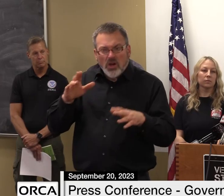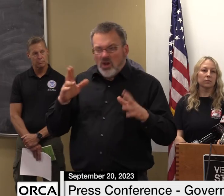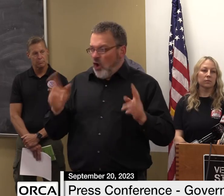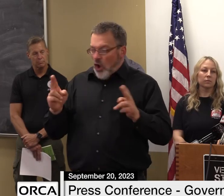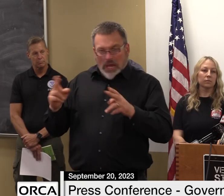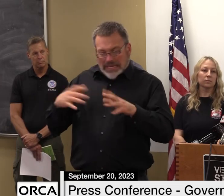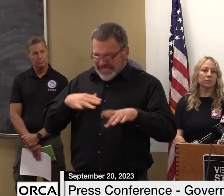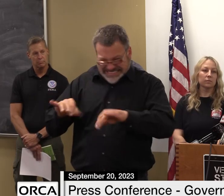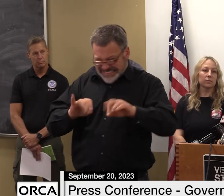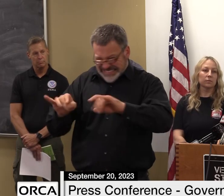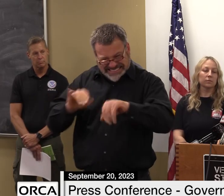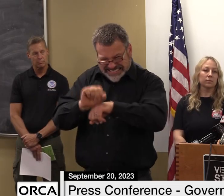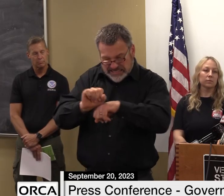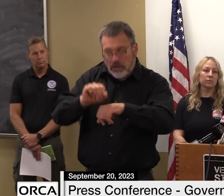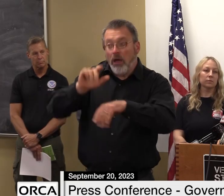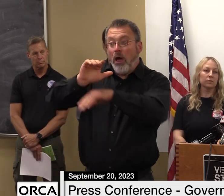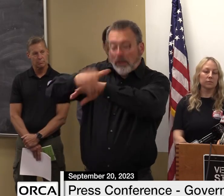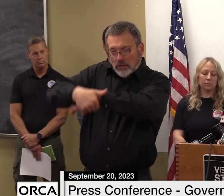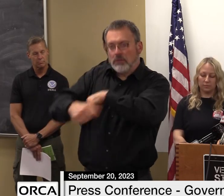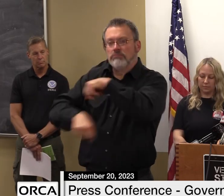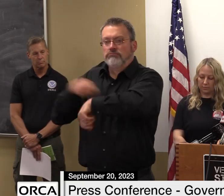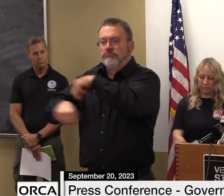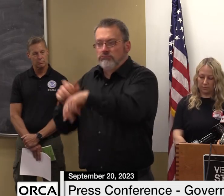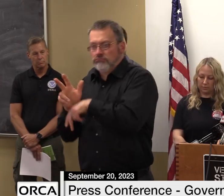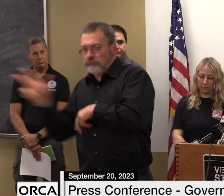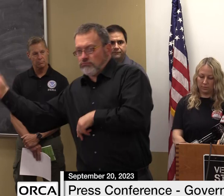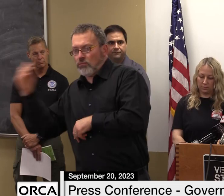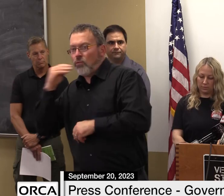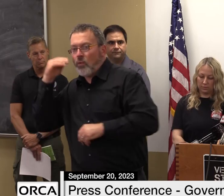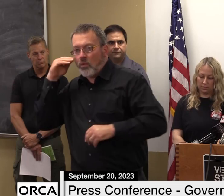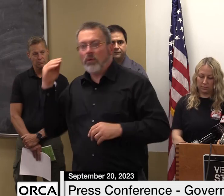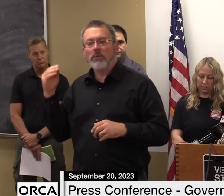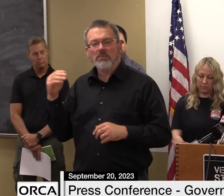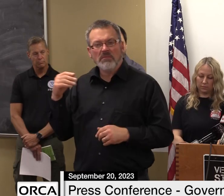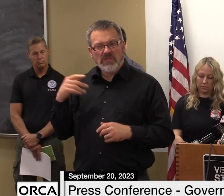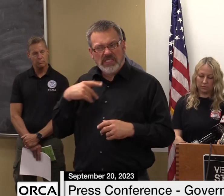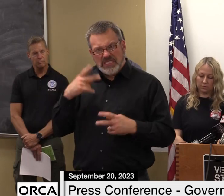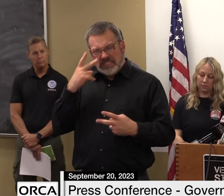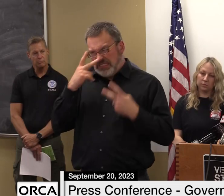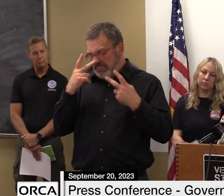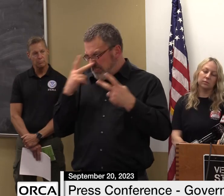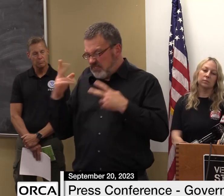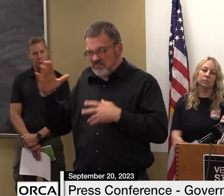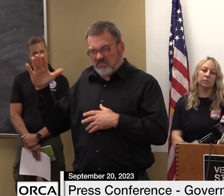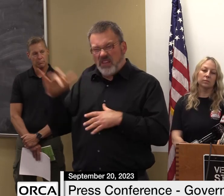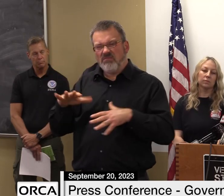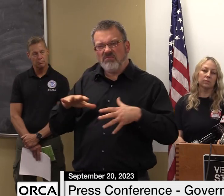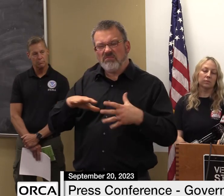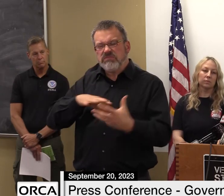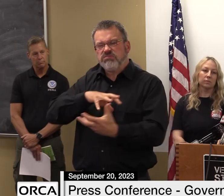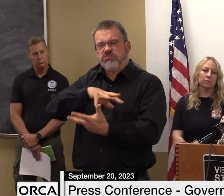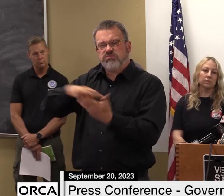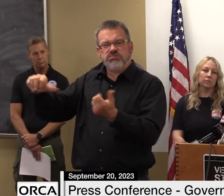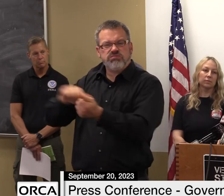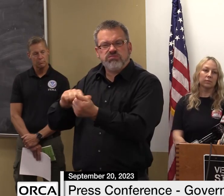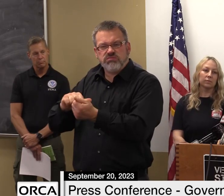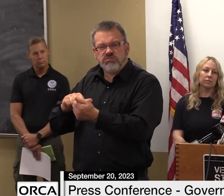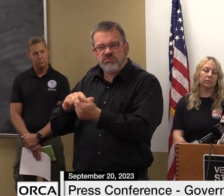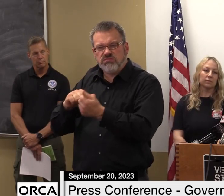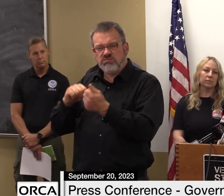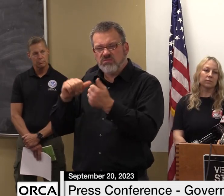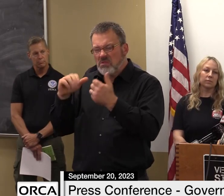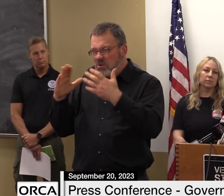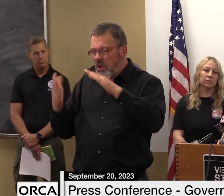seen the devastation that followed, as well as the tremendous outpouring of help from our communities. Day after day, people gave time, energy, and